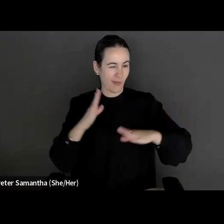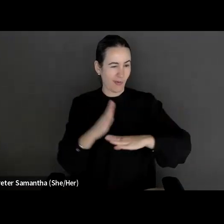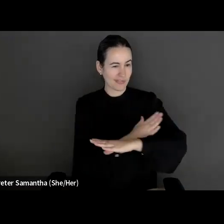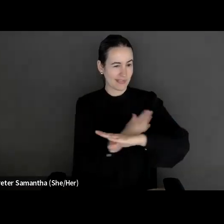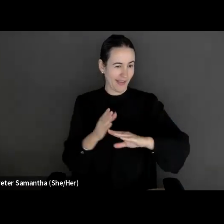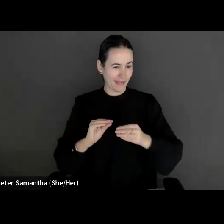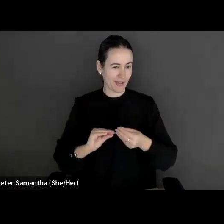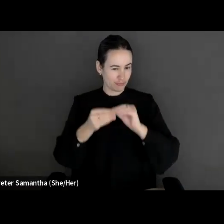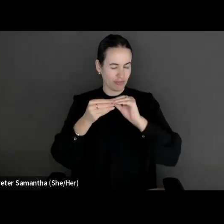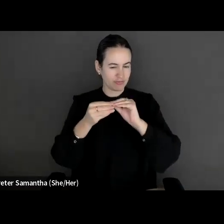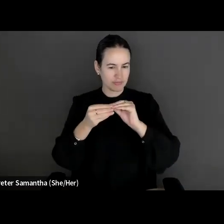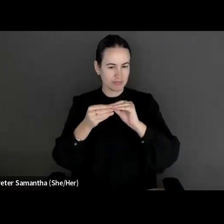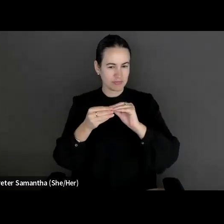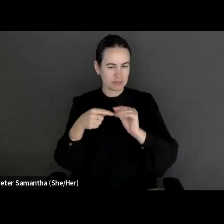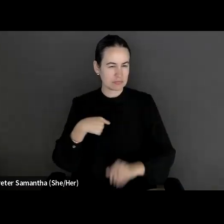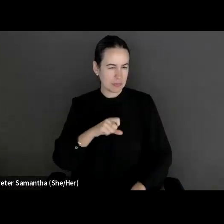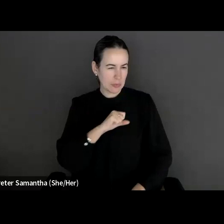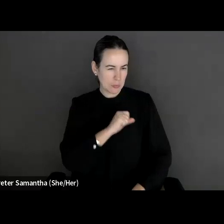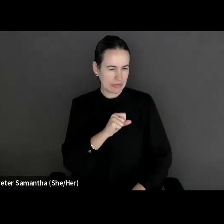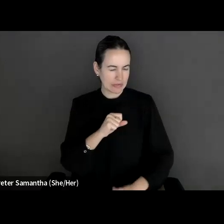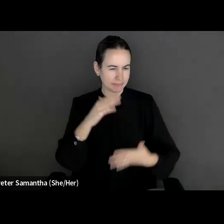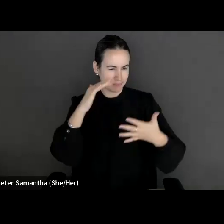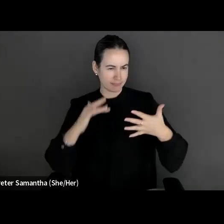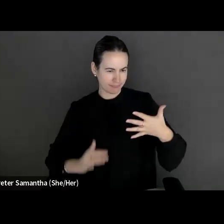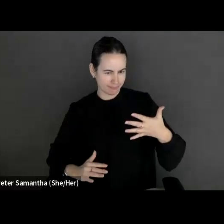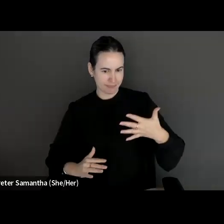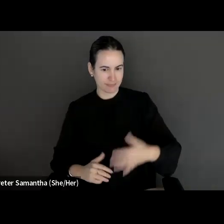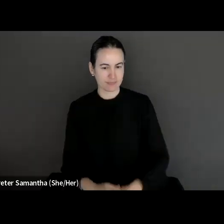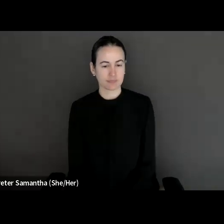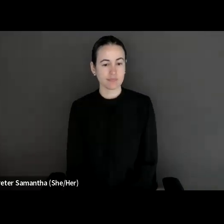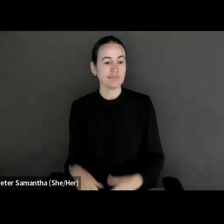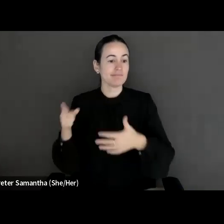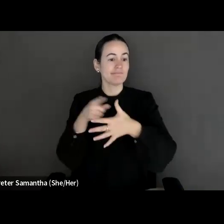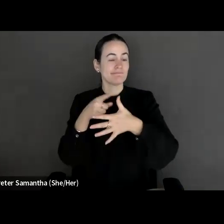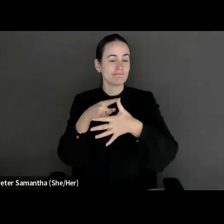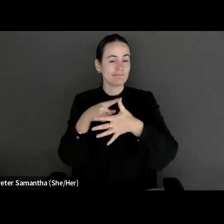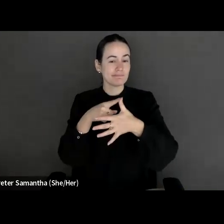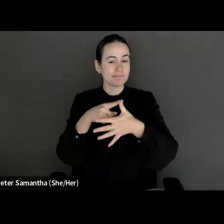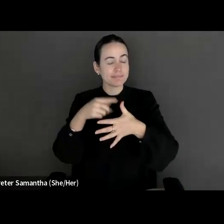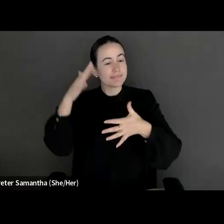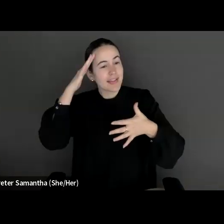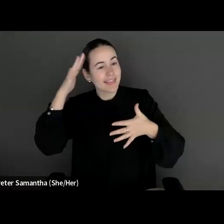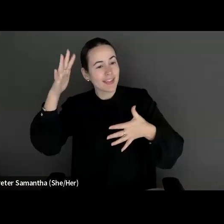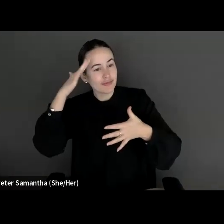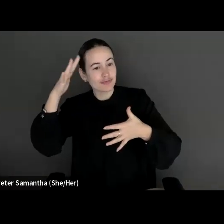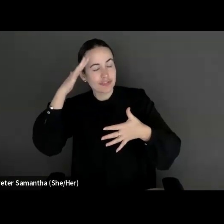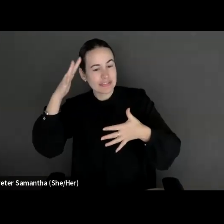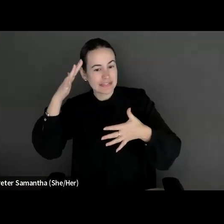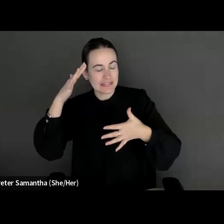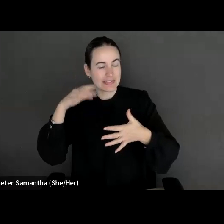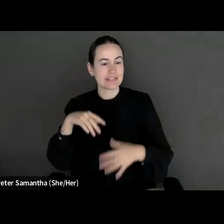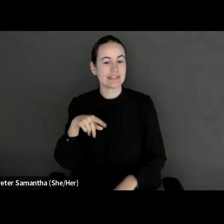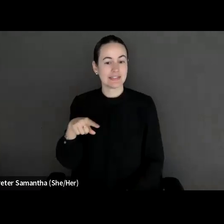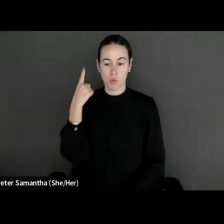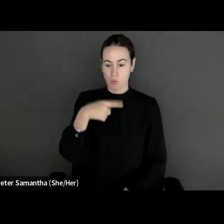go through them. So first of all, there was theory or literature review, where the scale developers drew on